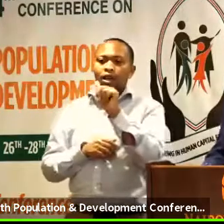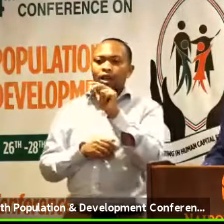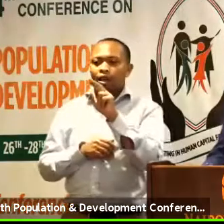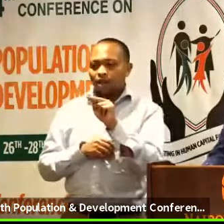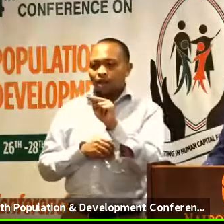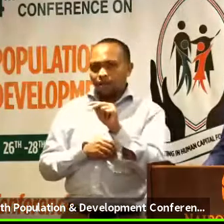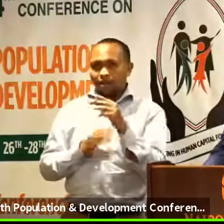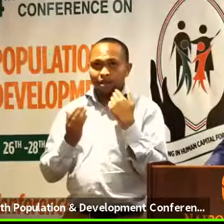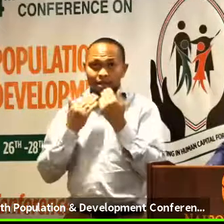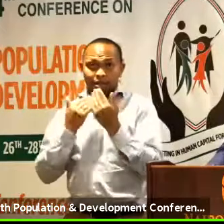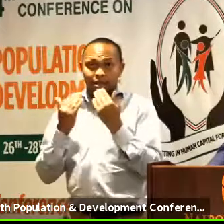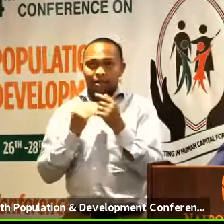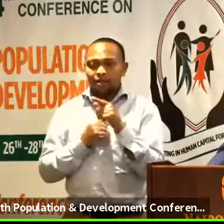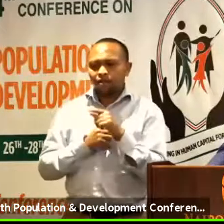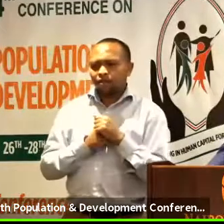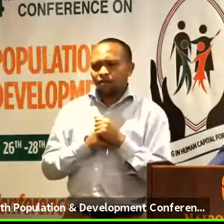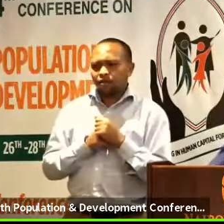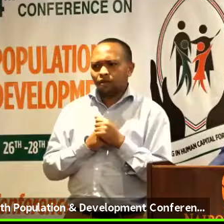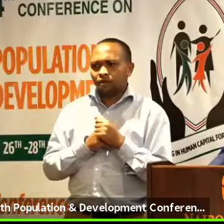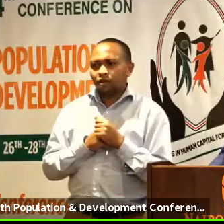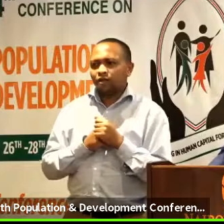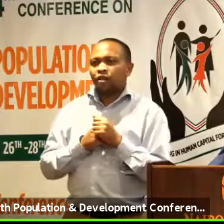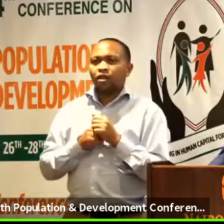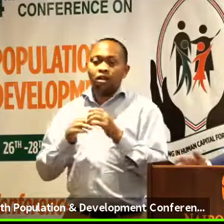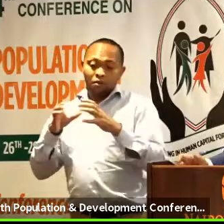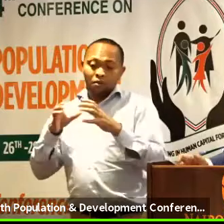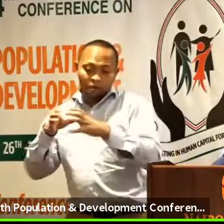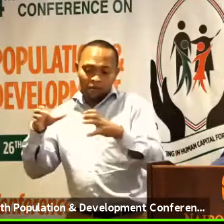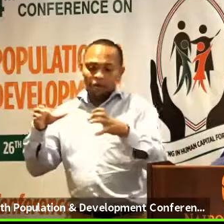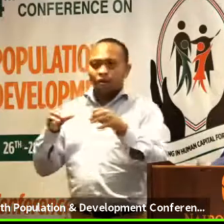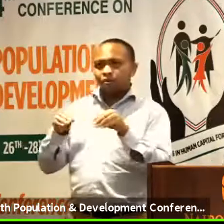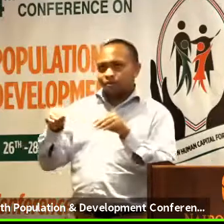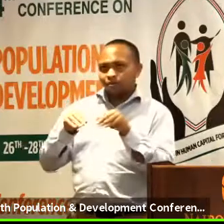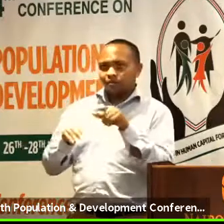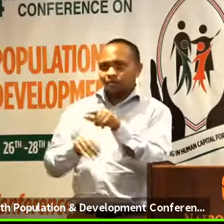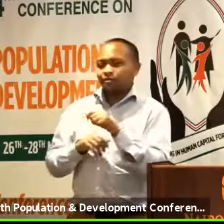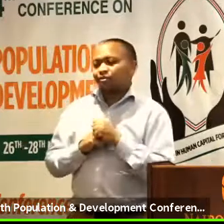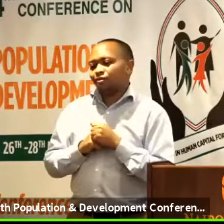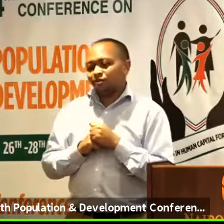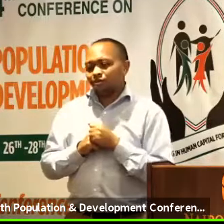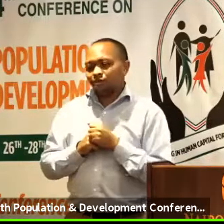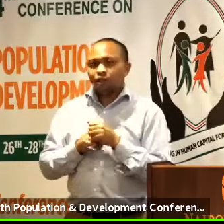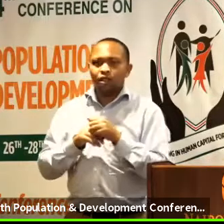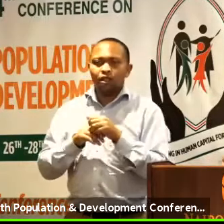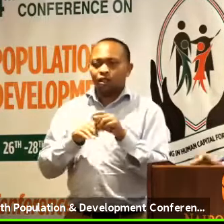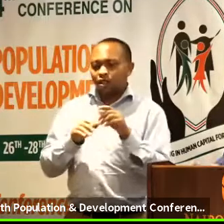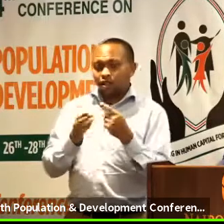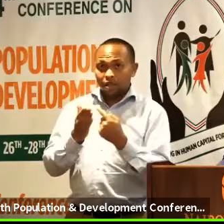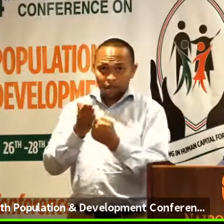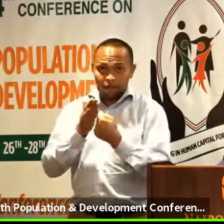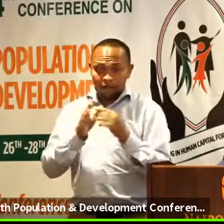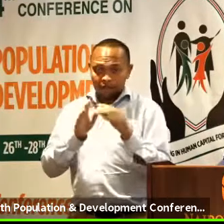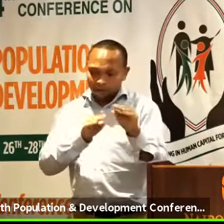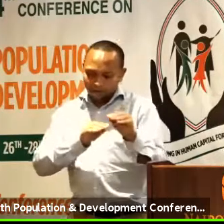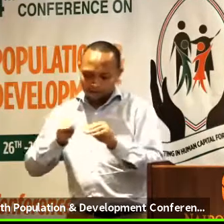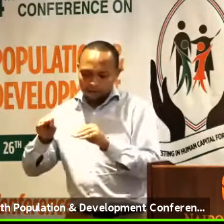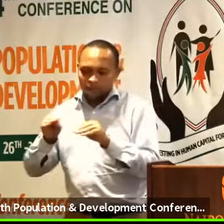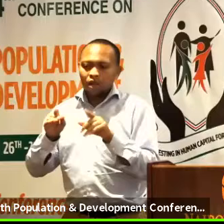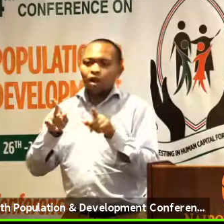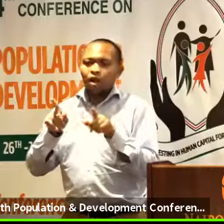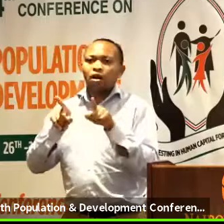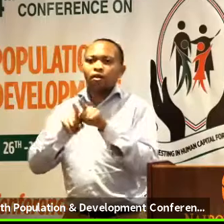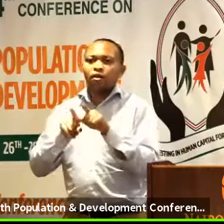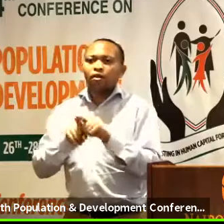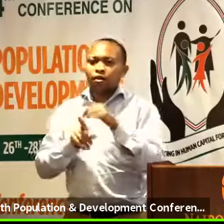Kasakala. That was from the theme on population size and growth. We covered the issues of migration, urbanization, and the issues